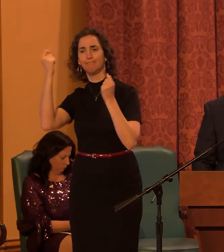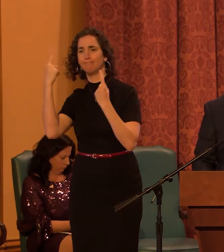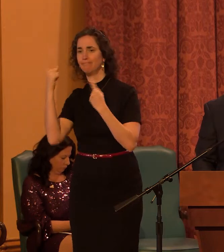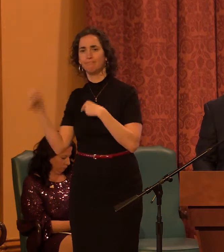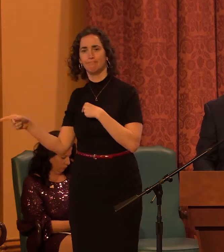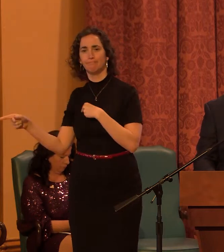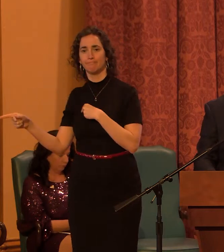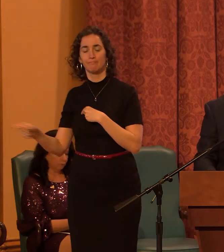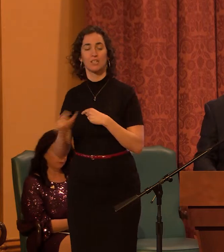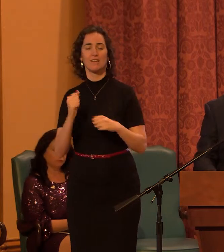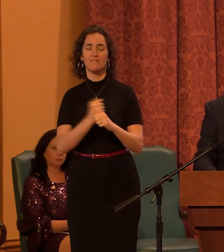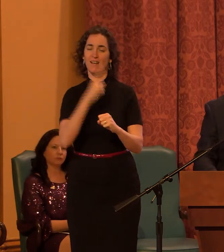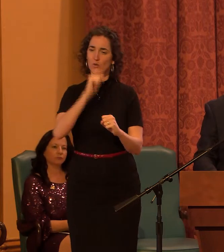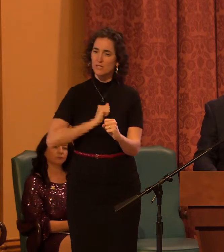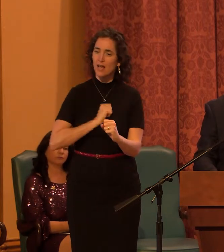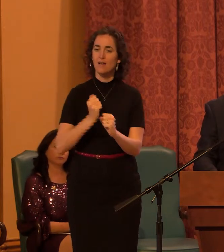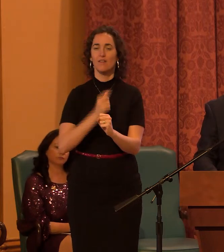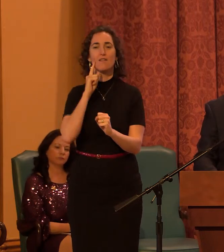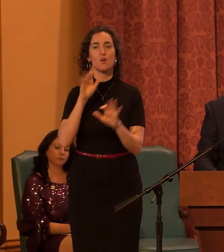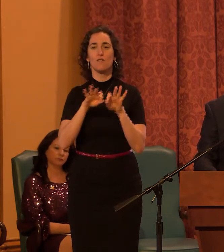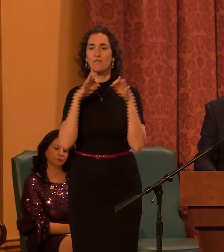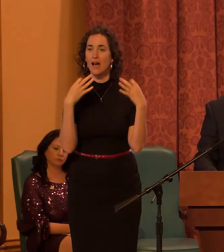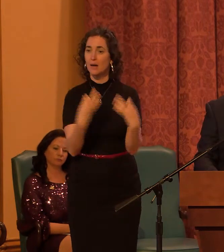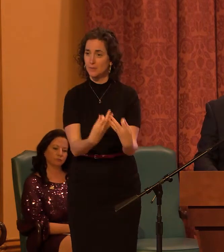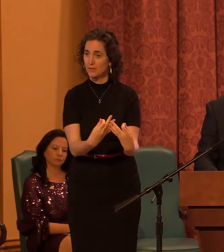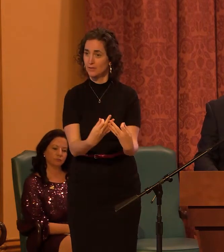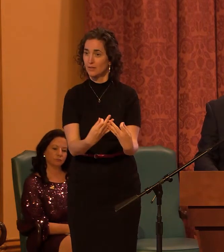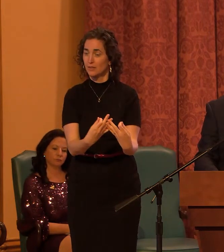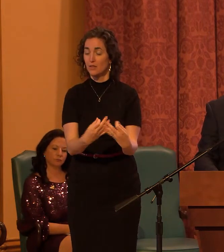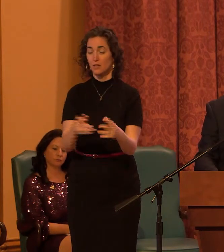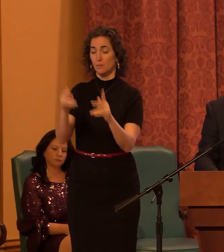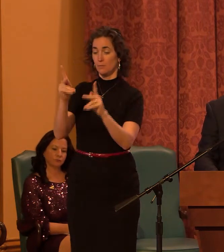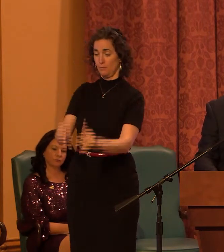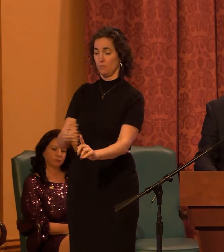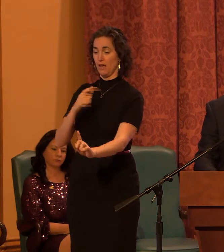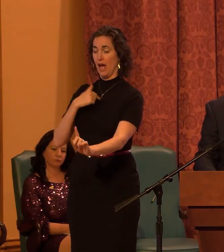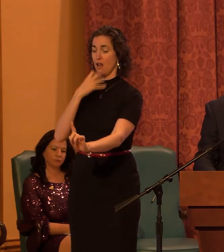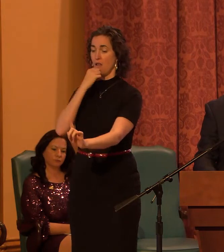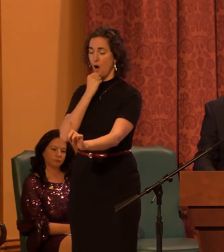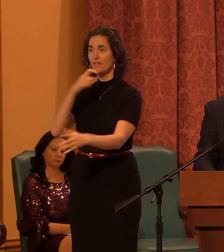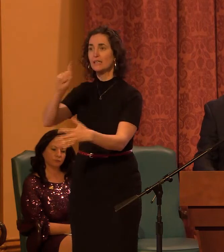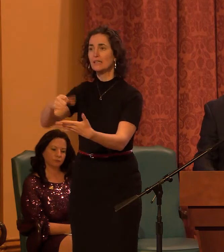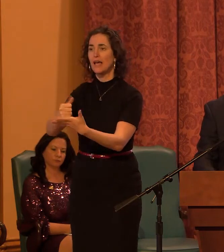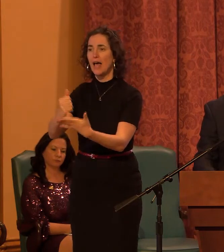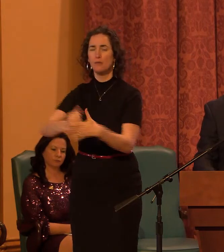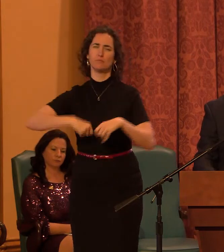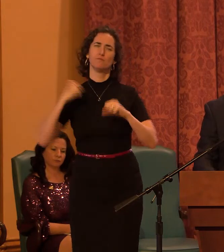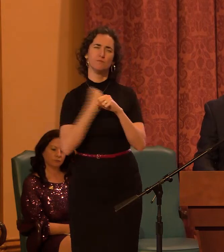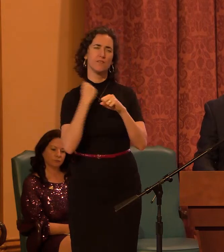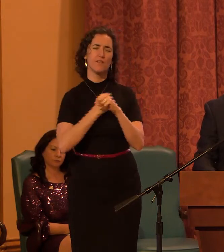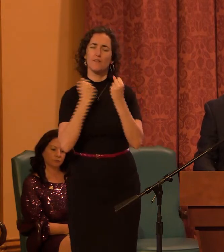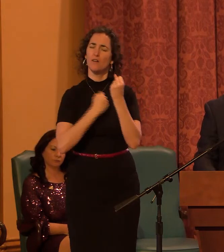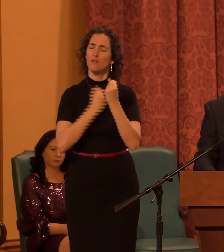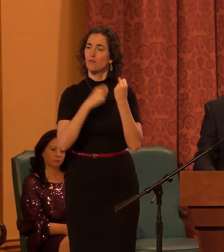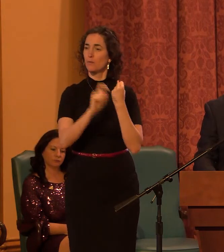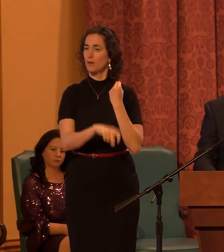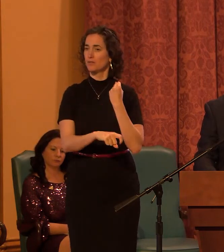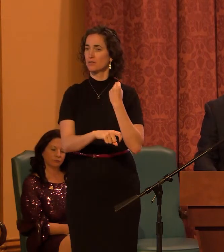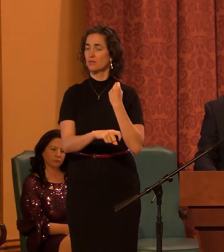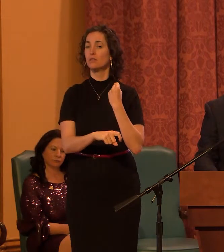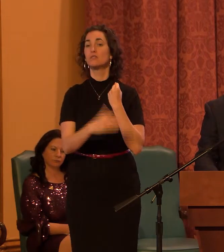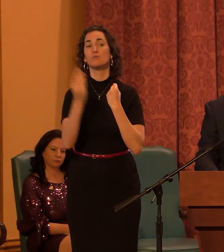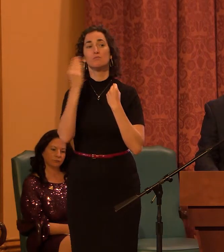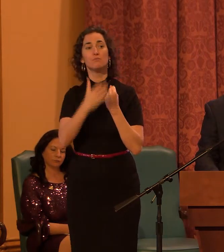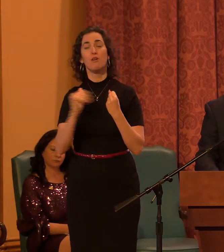and their families until it's their loved one who is in need of assistance. So I